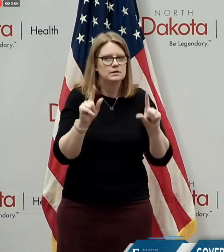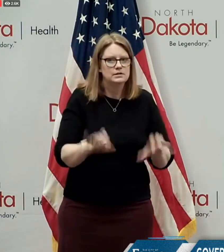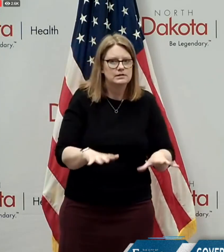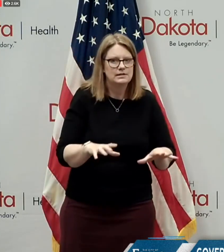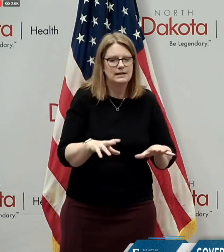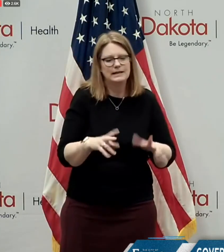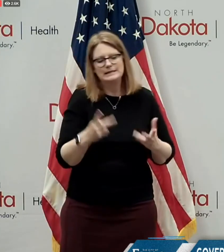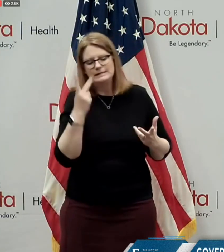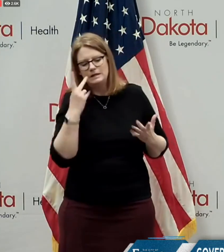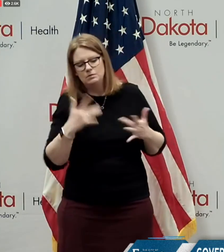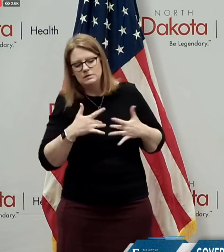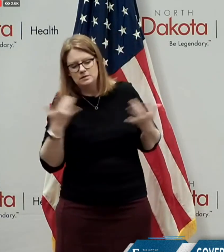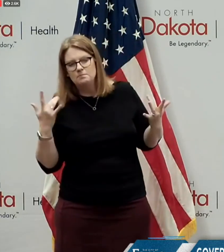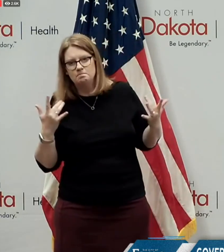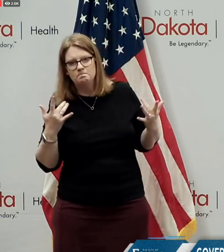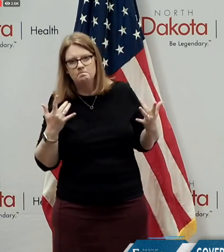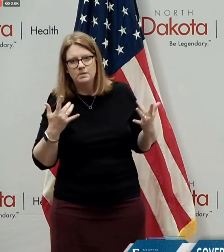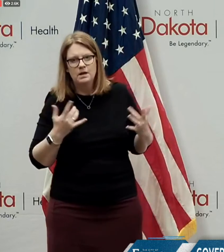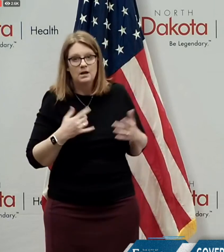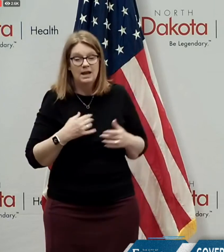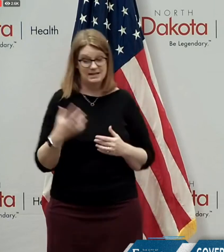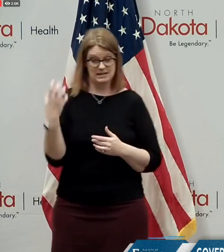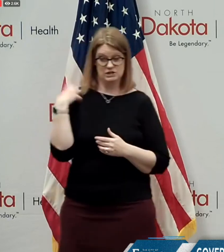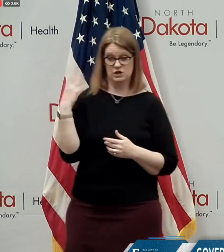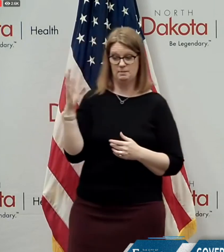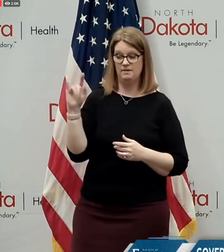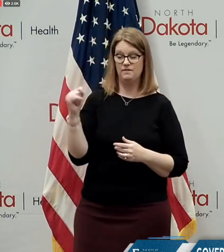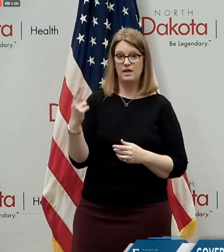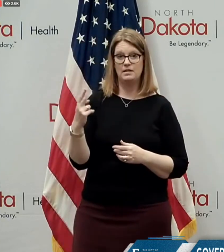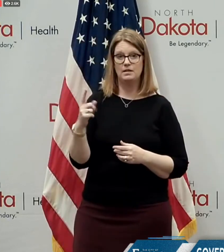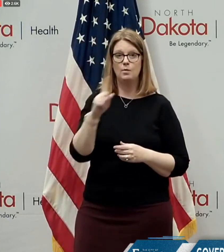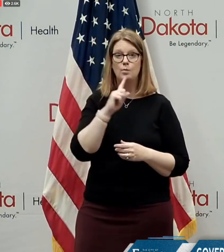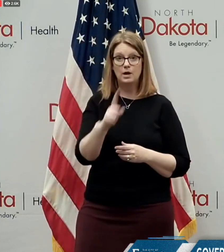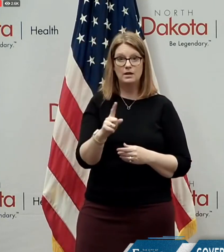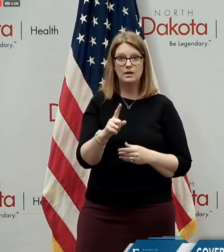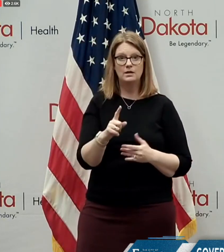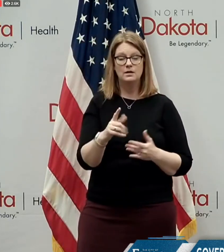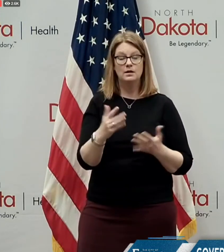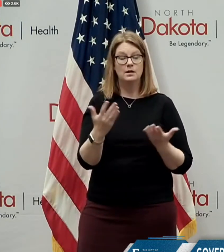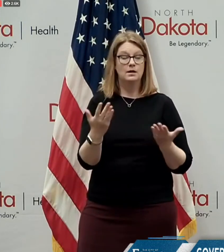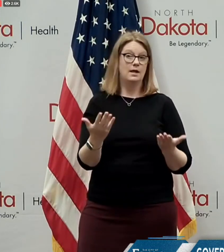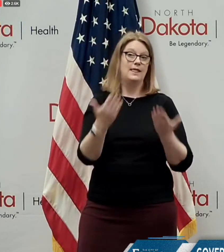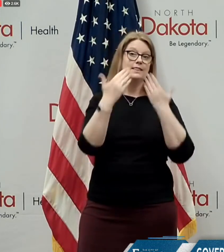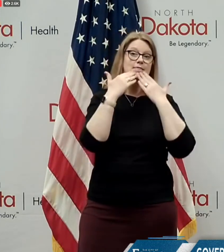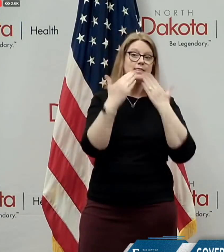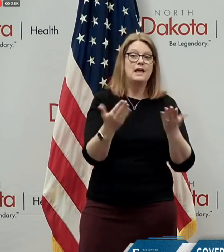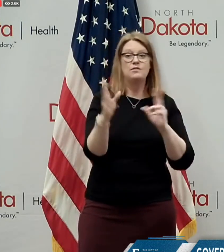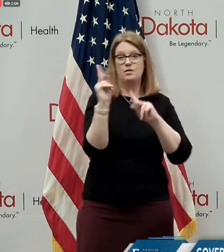at. And again, like Chairman Faith has said, I really want to commend our people of the Standing